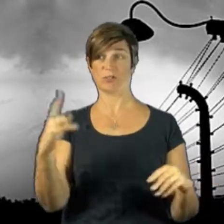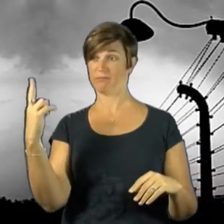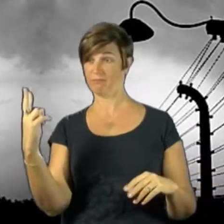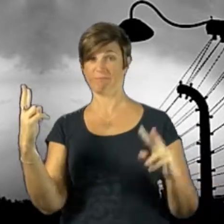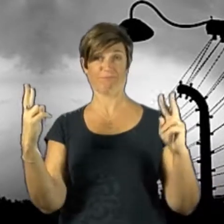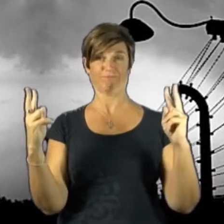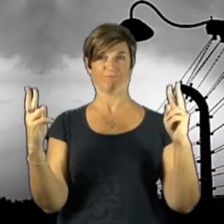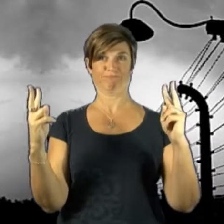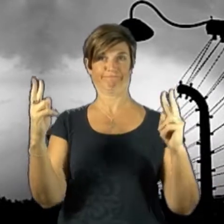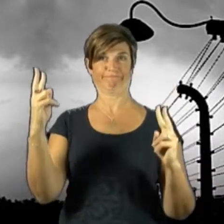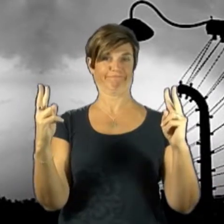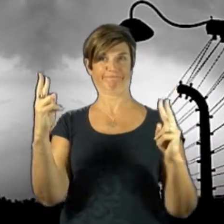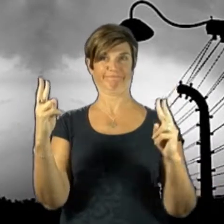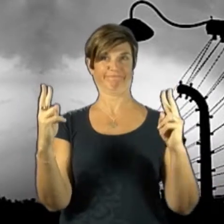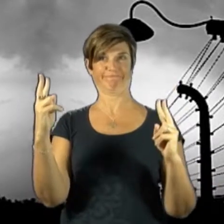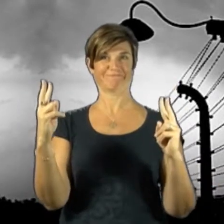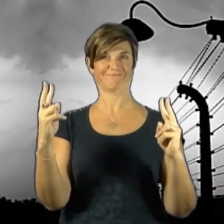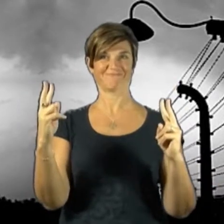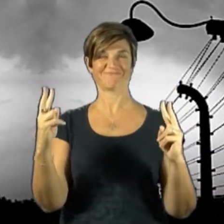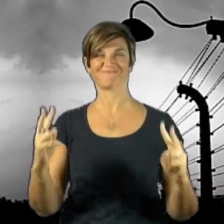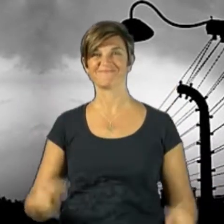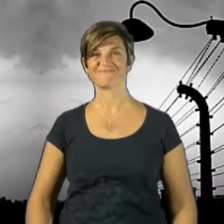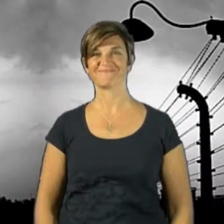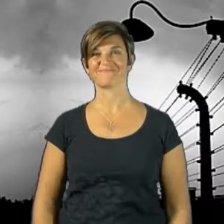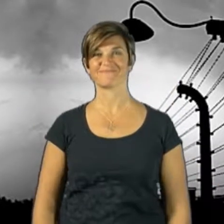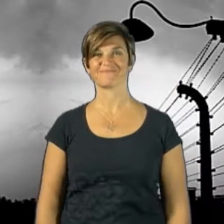It's a good thing there were only 2 children.